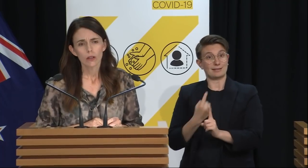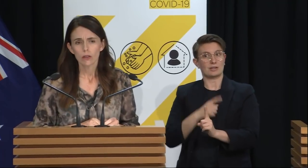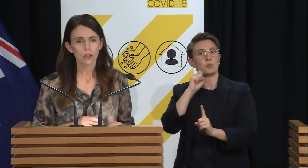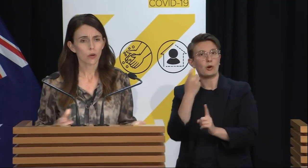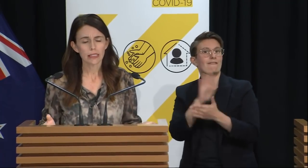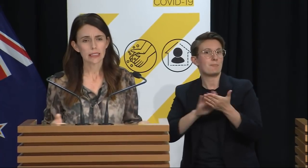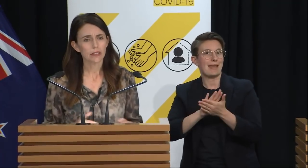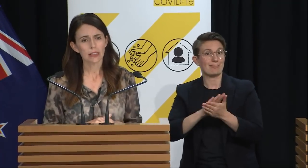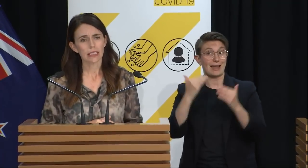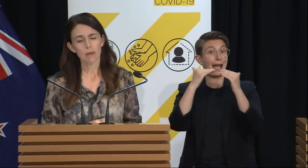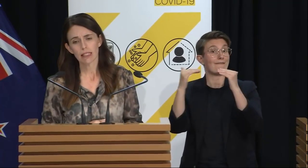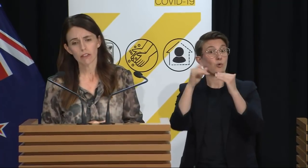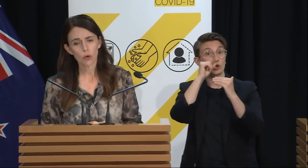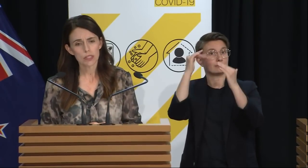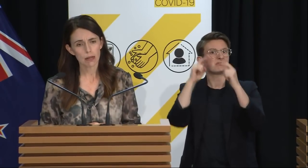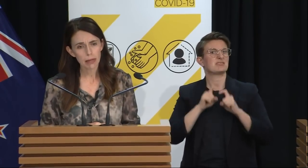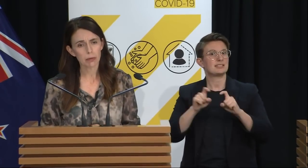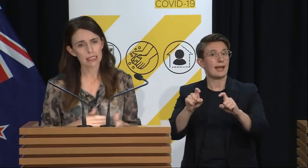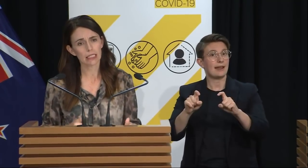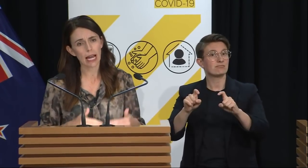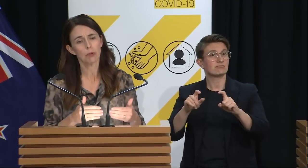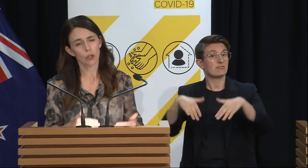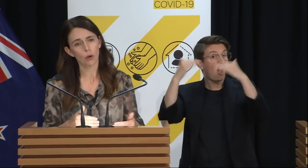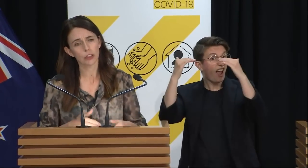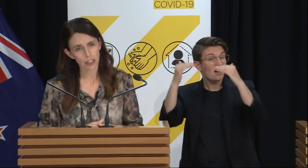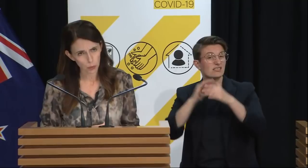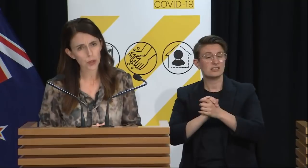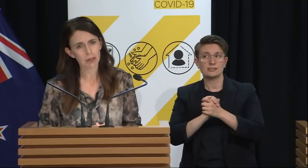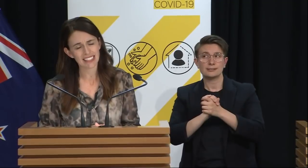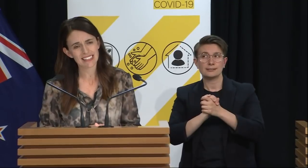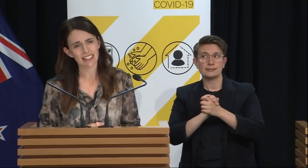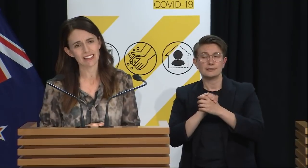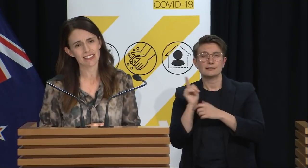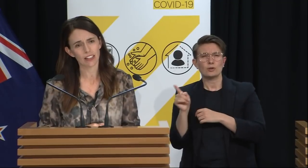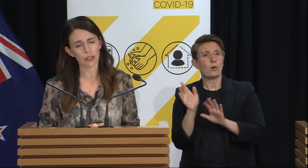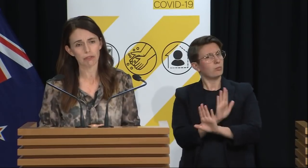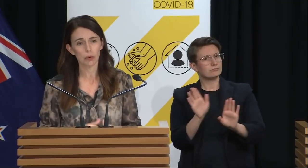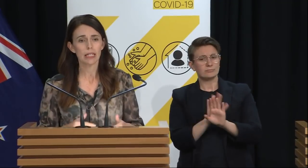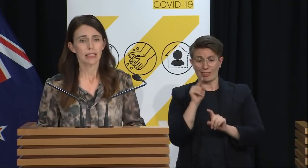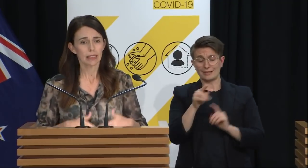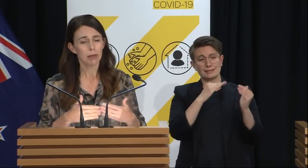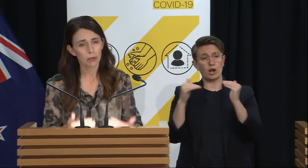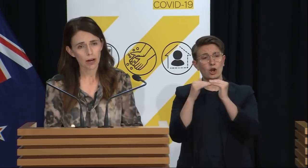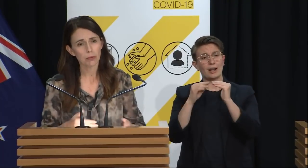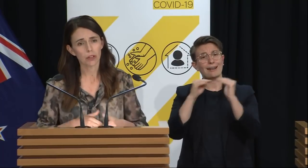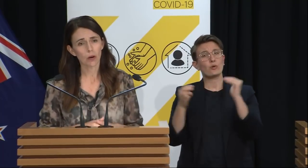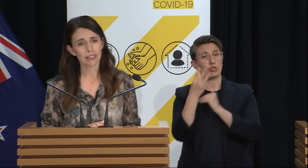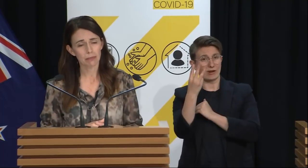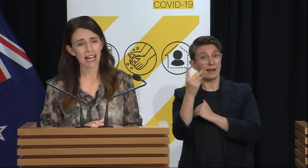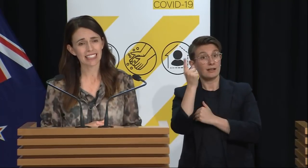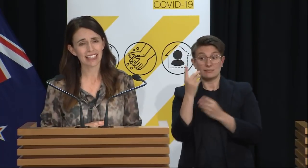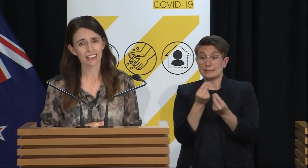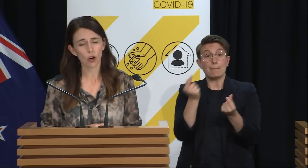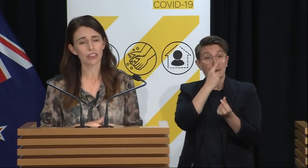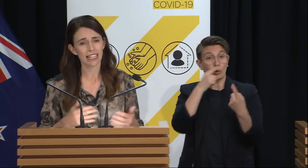this latest case? Look, not necessarily. I mean, of course, some people are still able to go into their workplace at this alert level. Some people are able to go